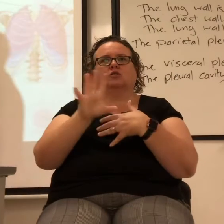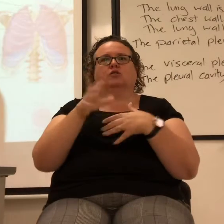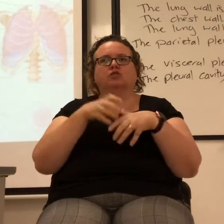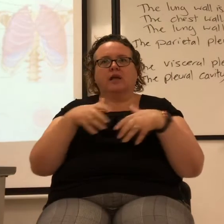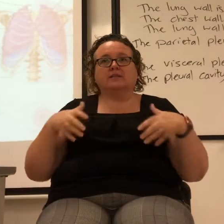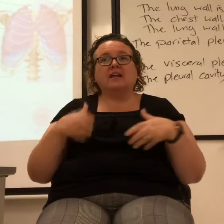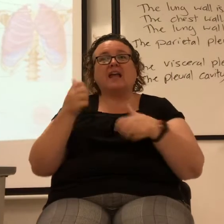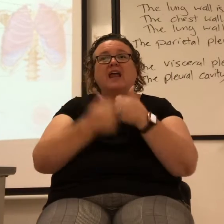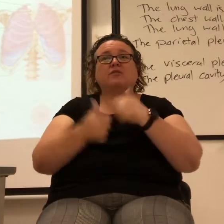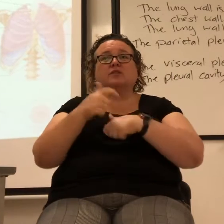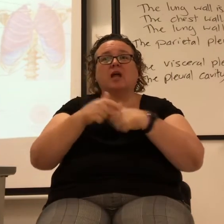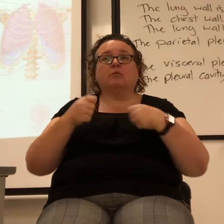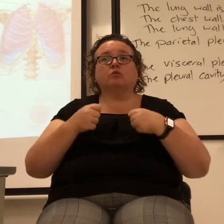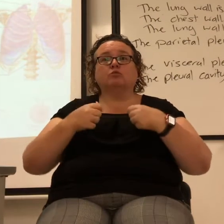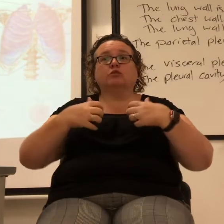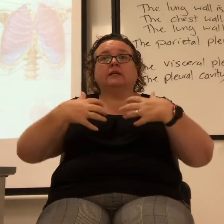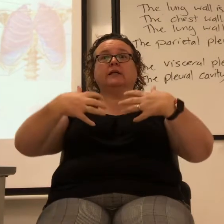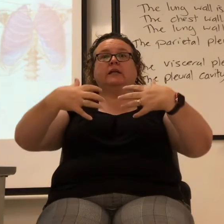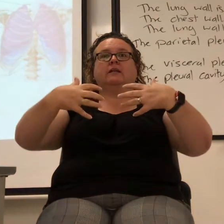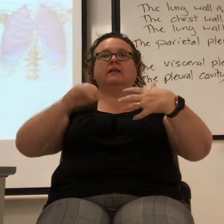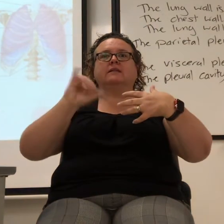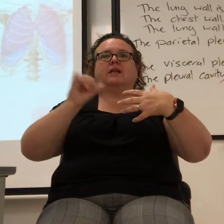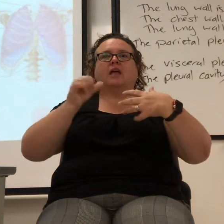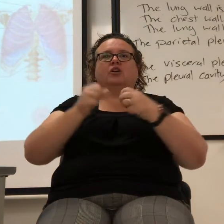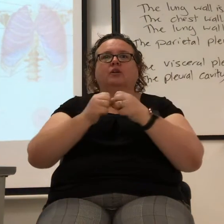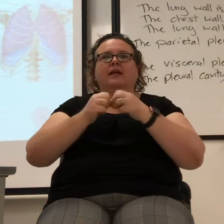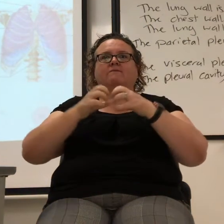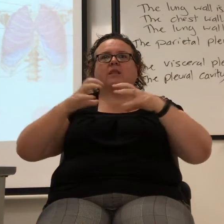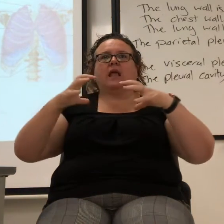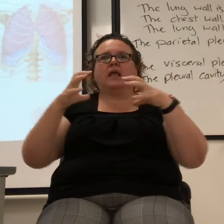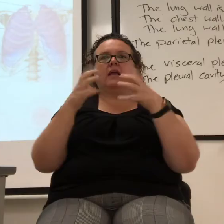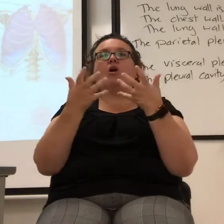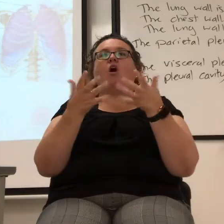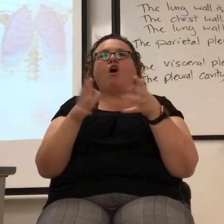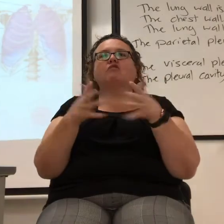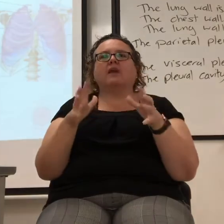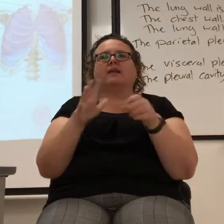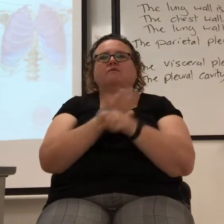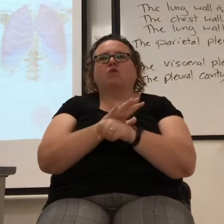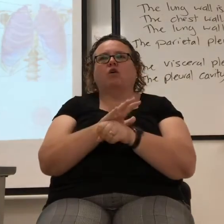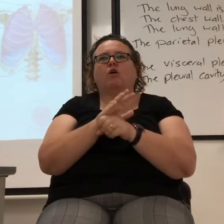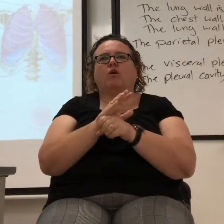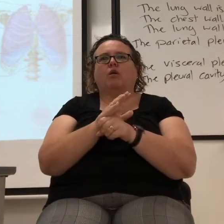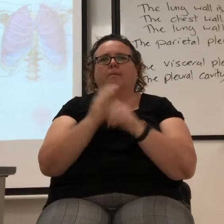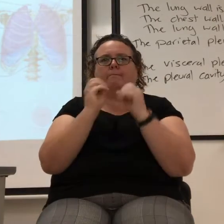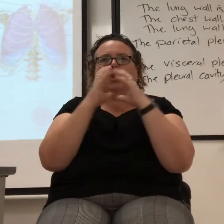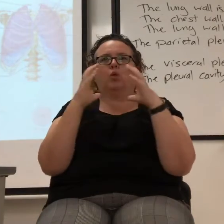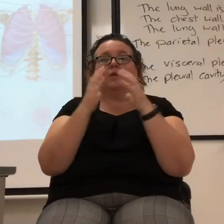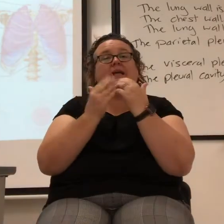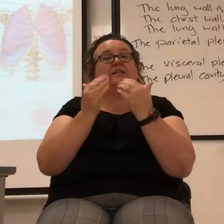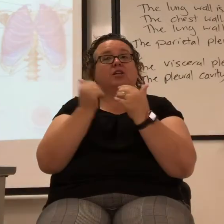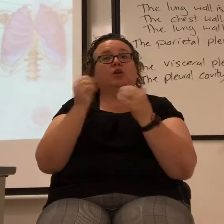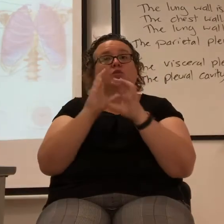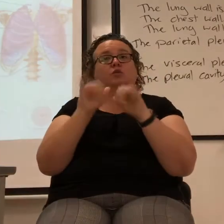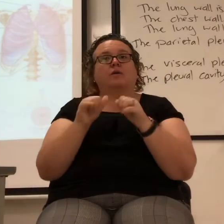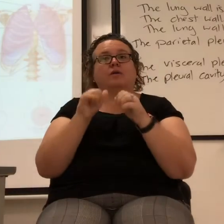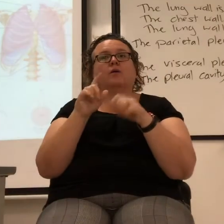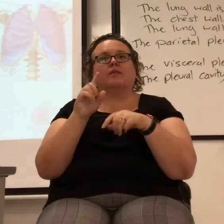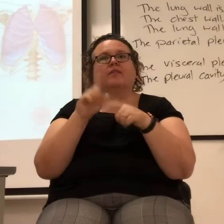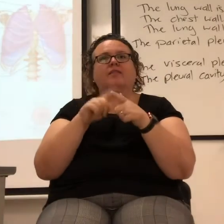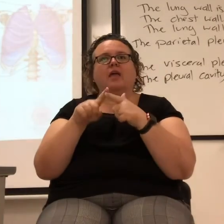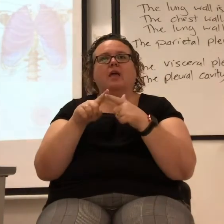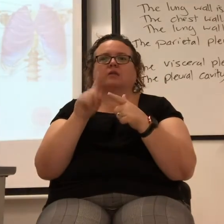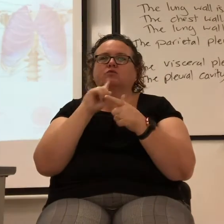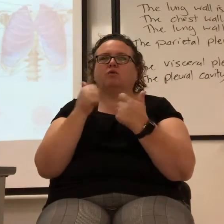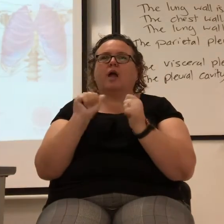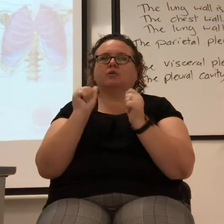and every time you breathe air into it, it's like you're inflating an already inflated balloon. Much easier to do that than to inflate a balloon